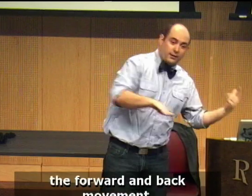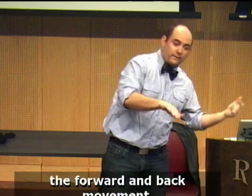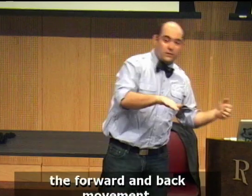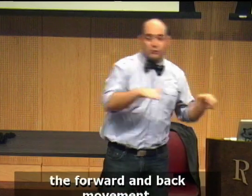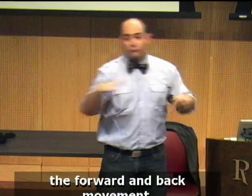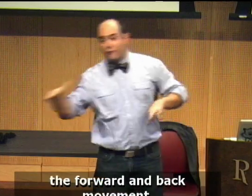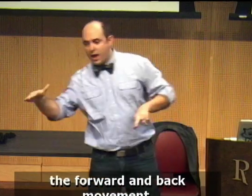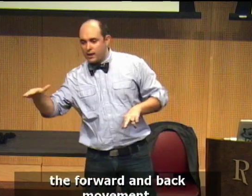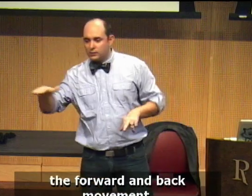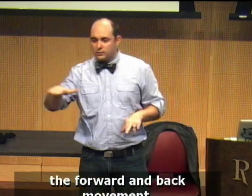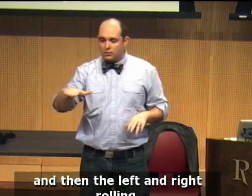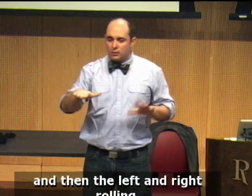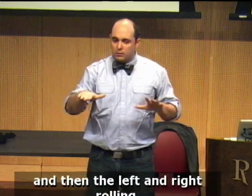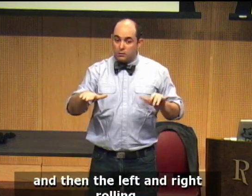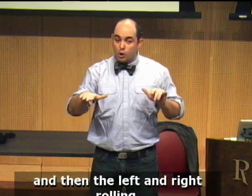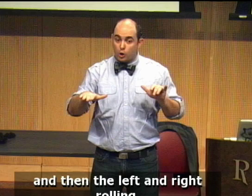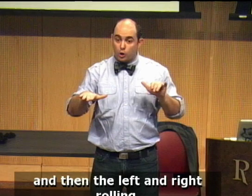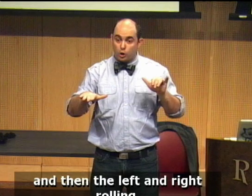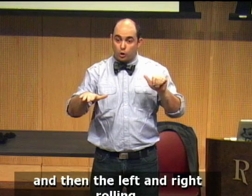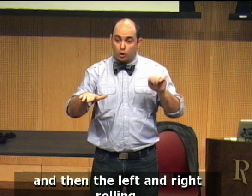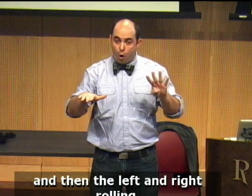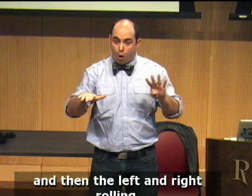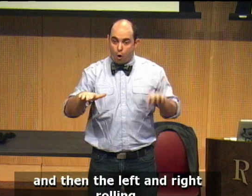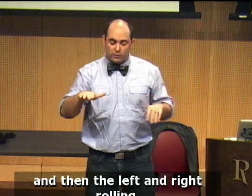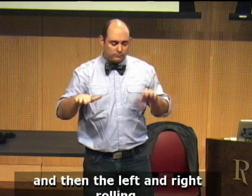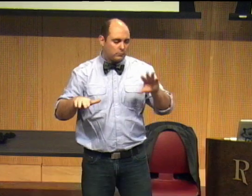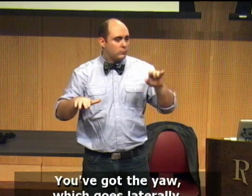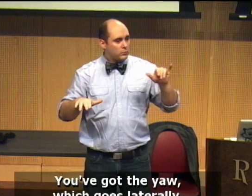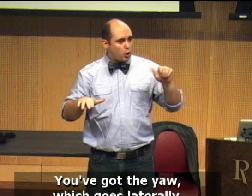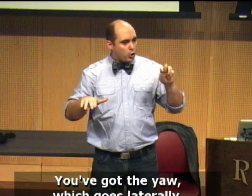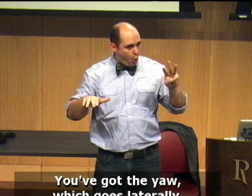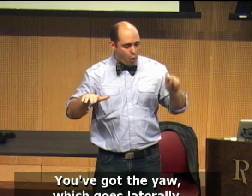back movement, and then the left and right rolling. You've got the yaw,